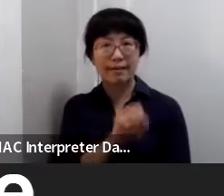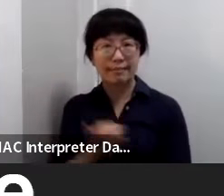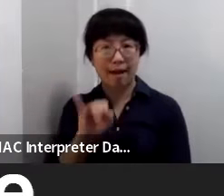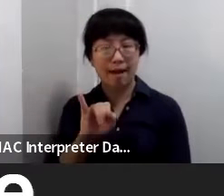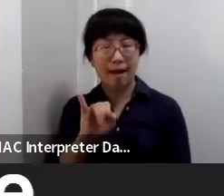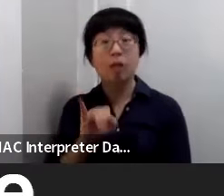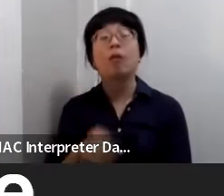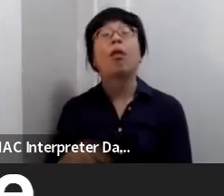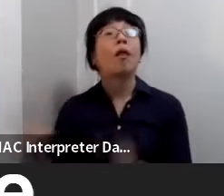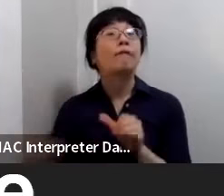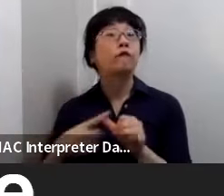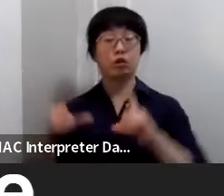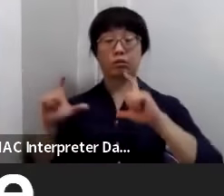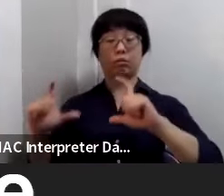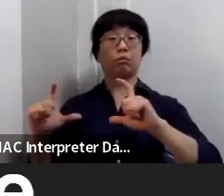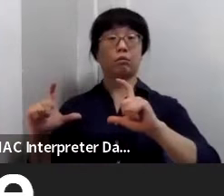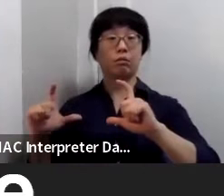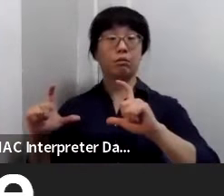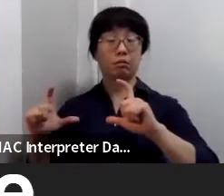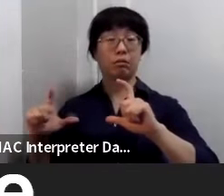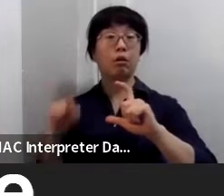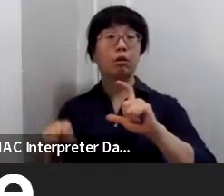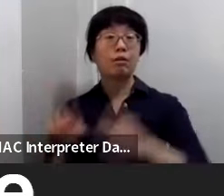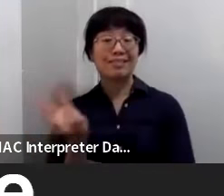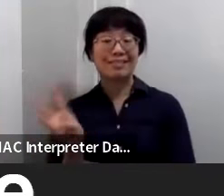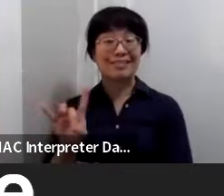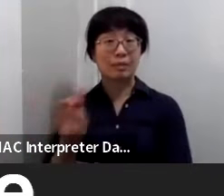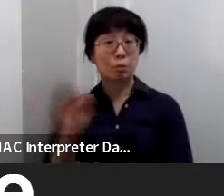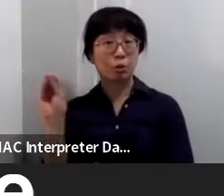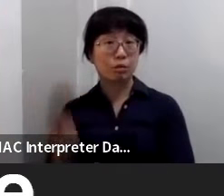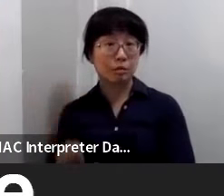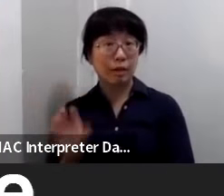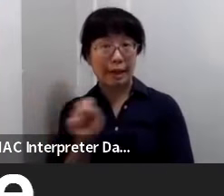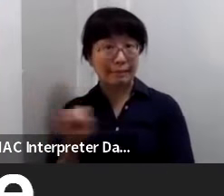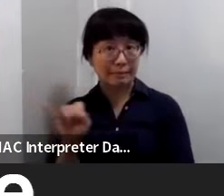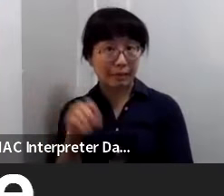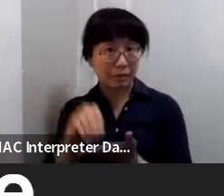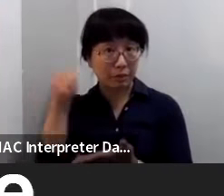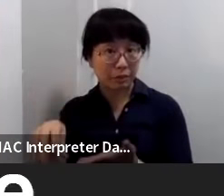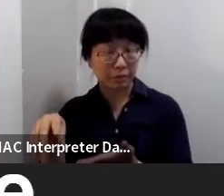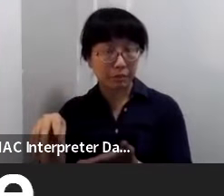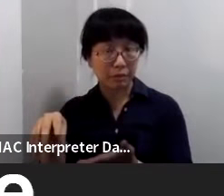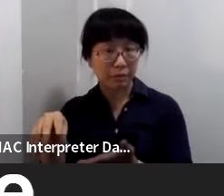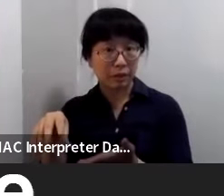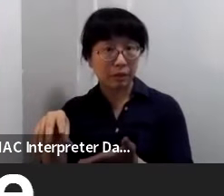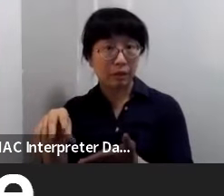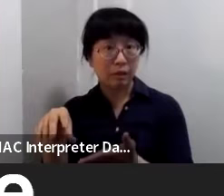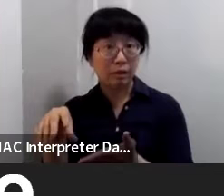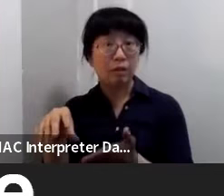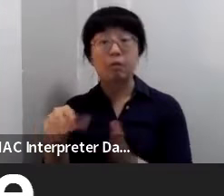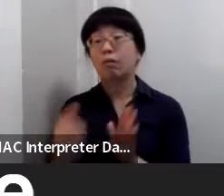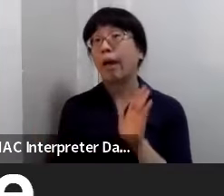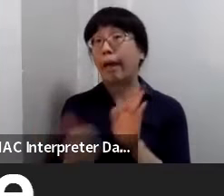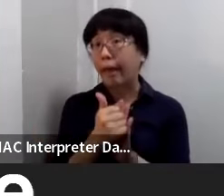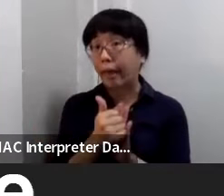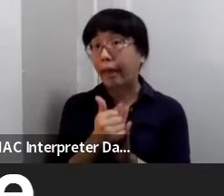in the first pie chart that 68% of SI students received a grade of